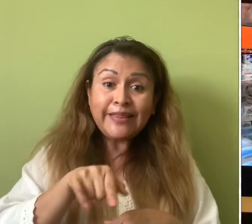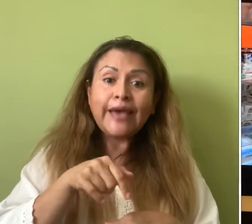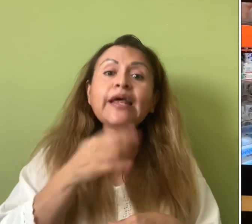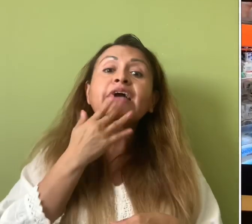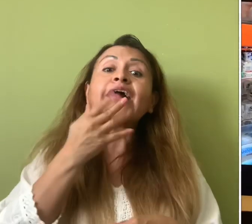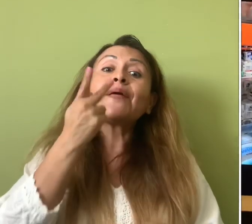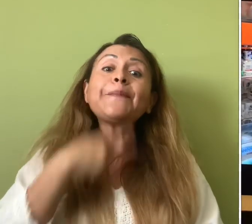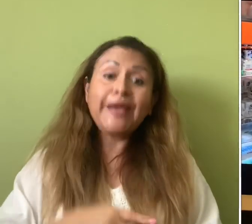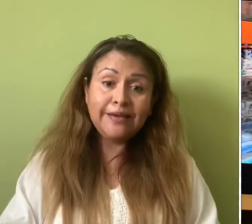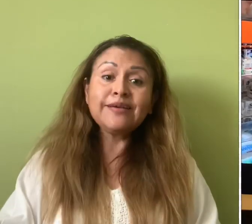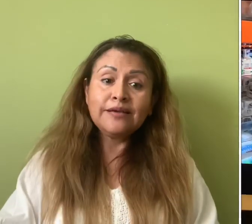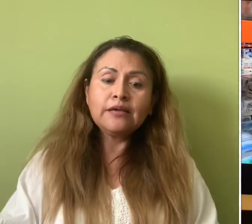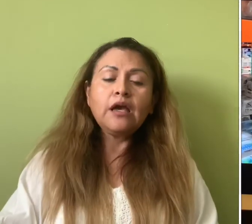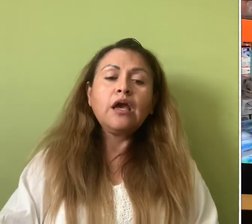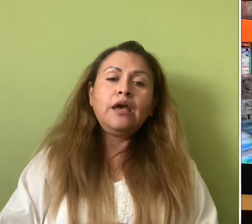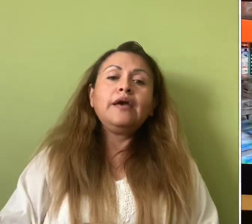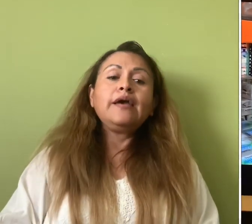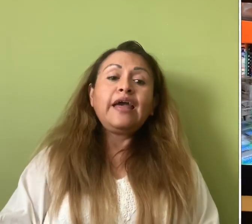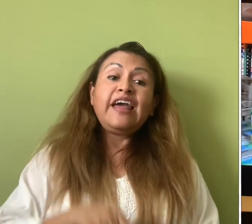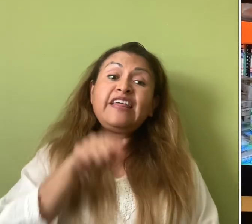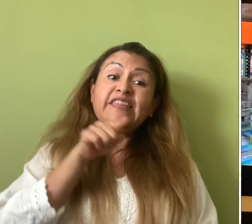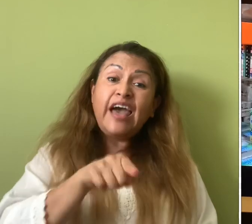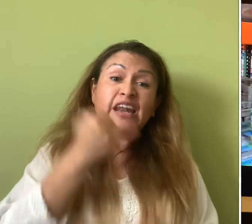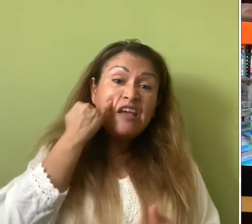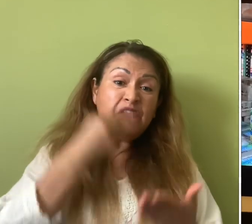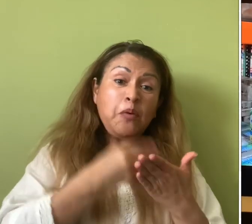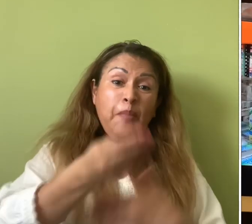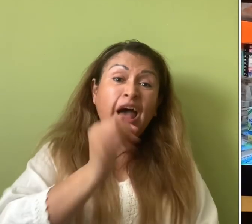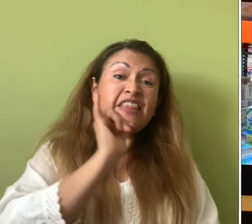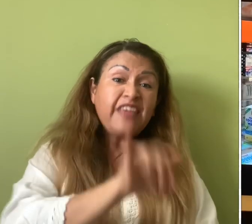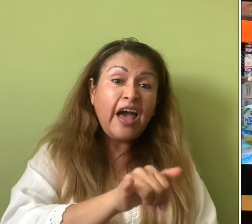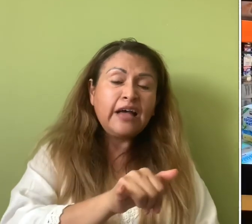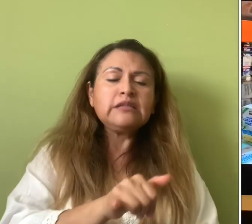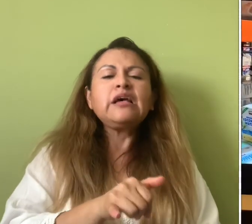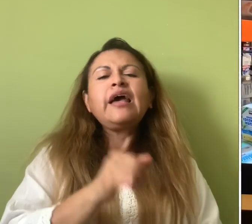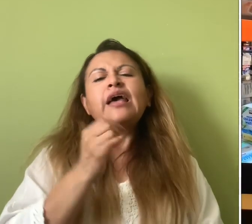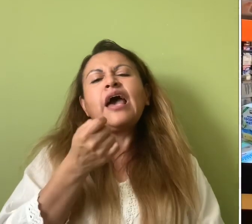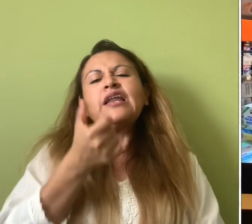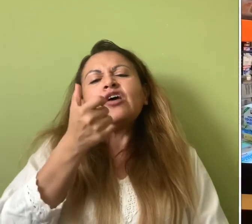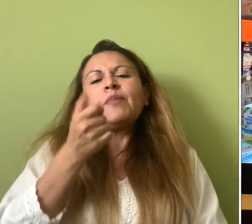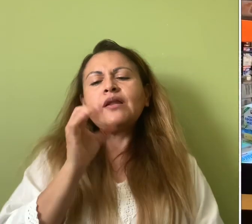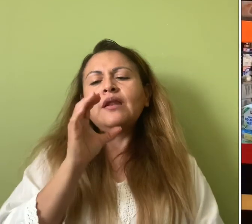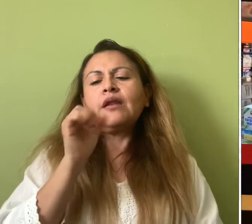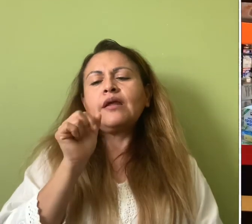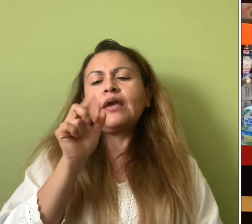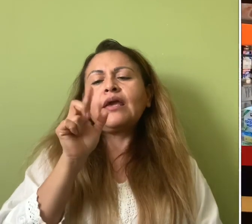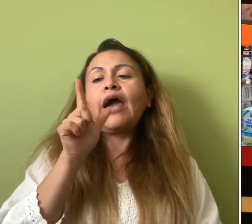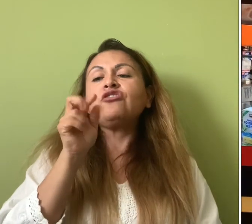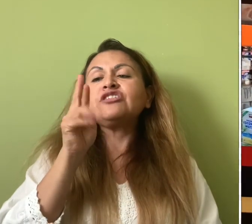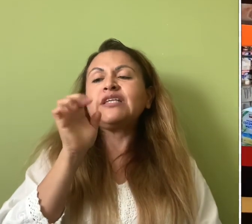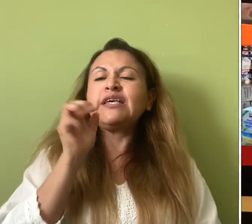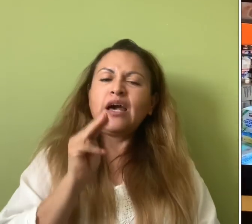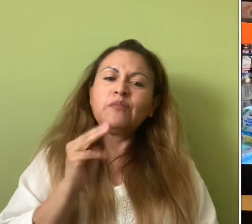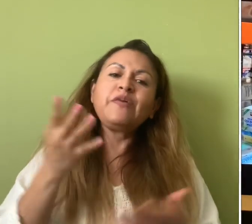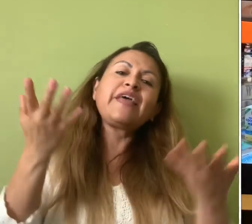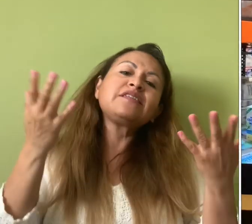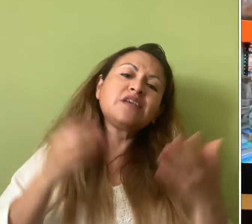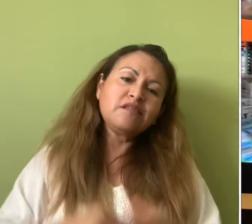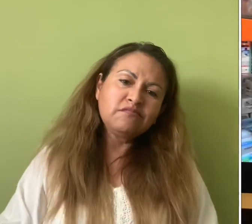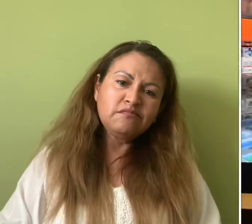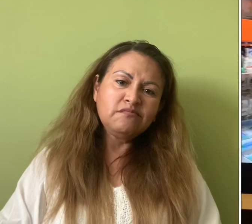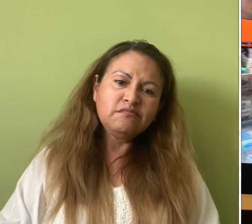the enzymes. But I just want to let you know, you're basically eating sugar water that has a little calcium when you're getting these kind of highly pasteurized coconut water